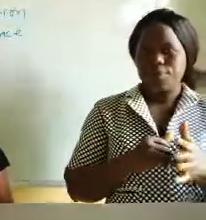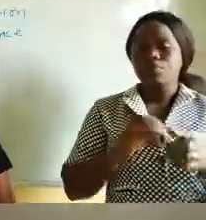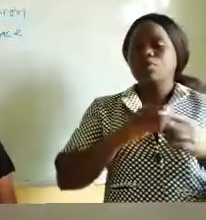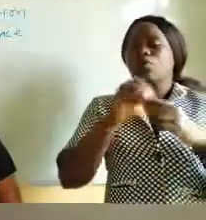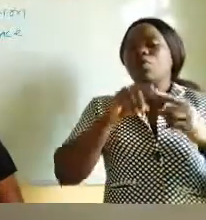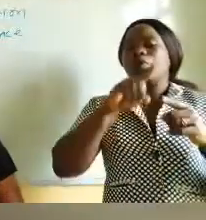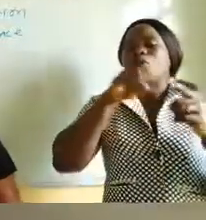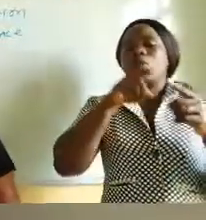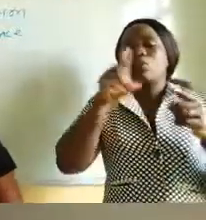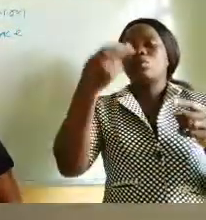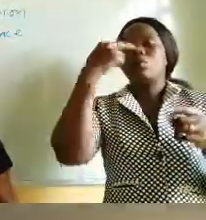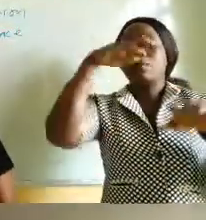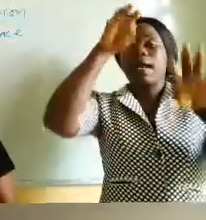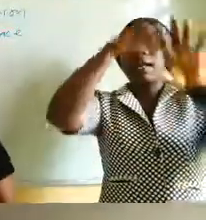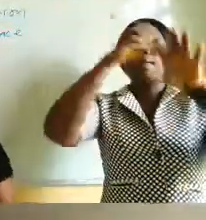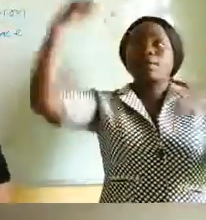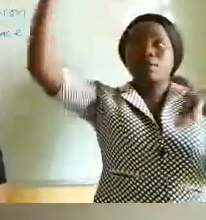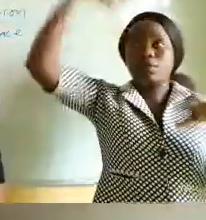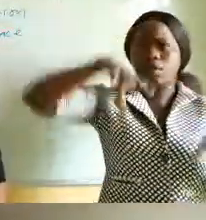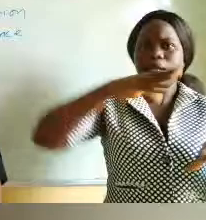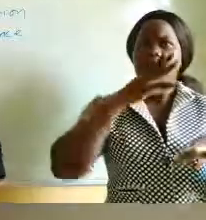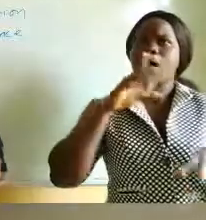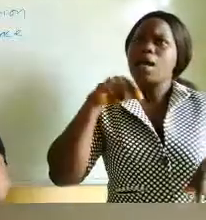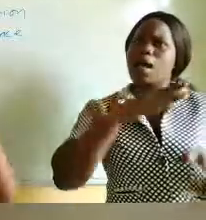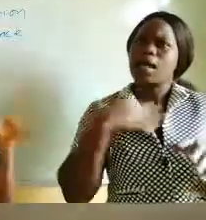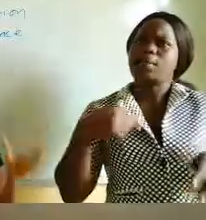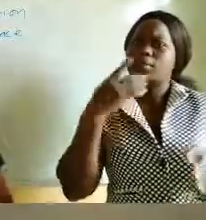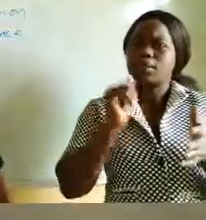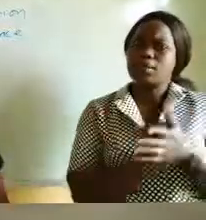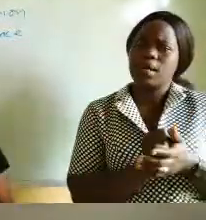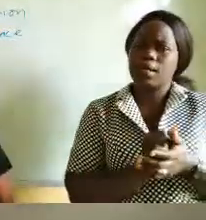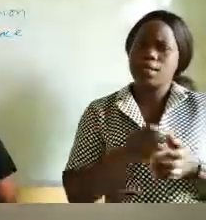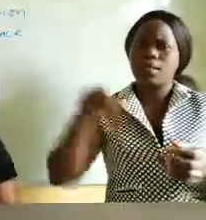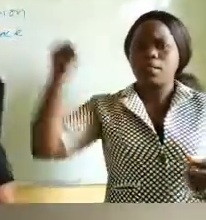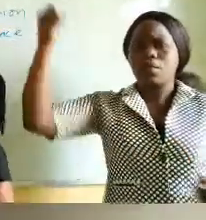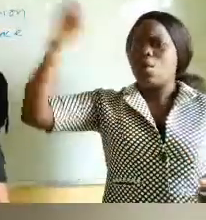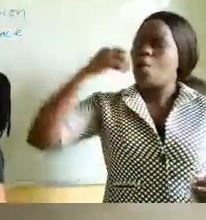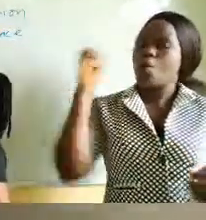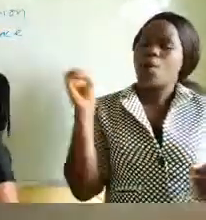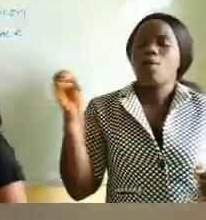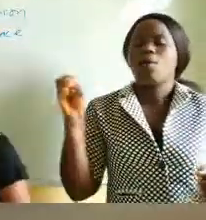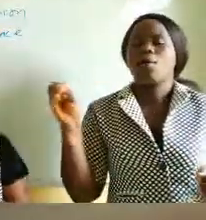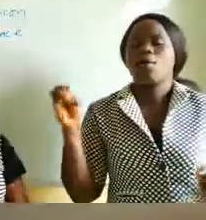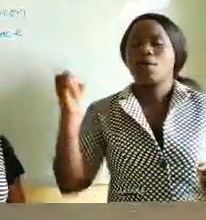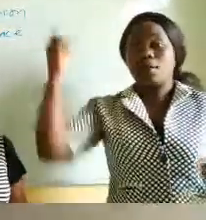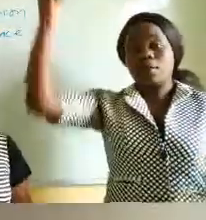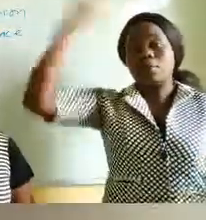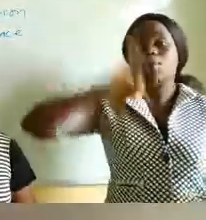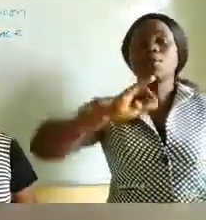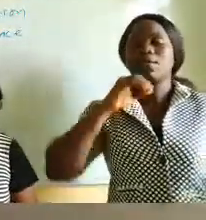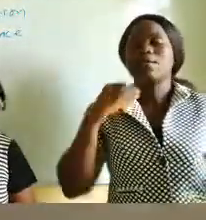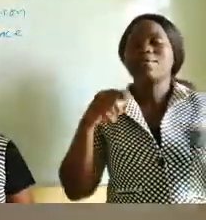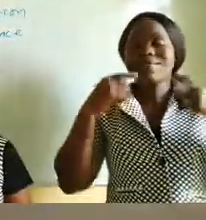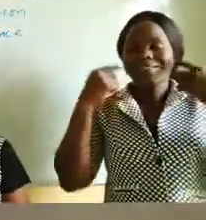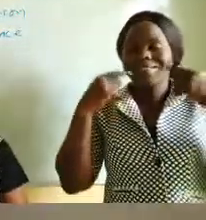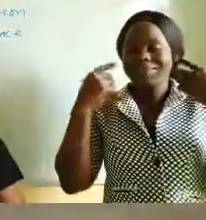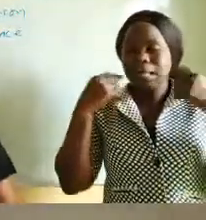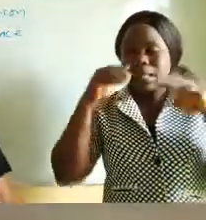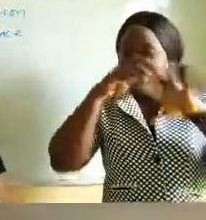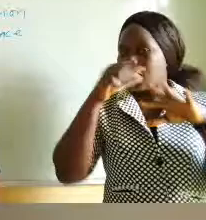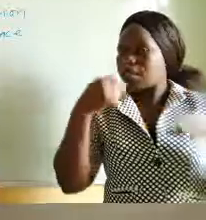Or when you look at the sun, you just come out and you see the sun shining bright and say, oh, the sun is smiling at